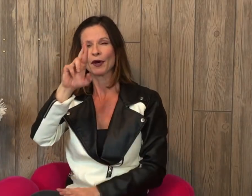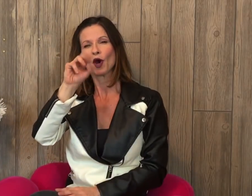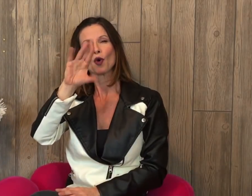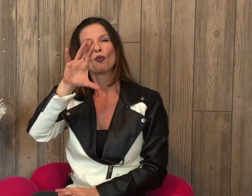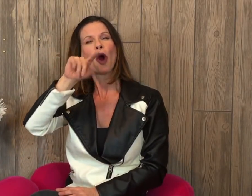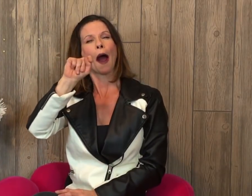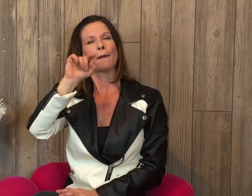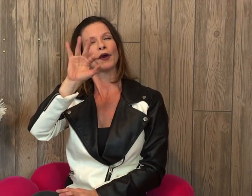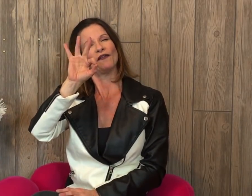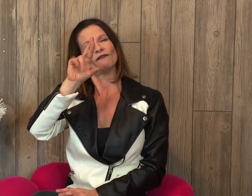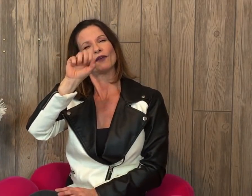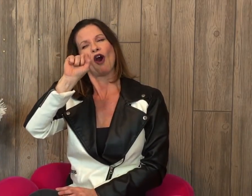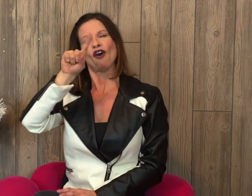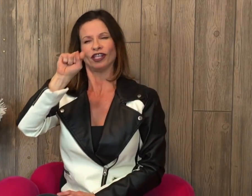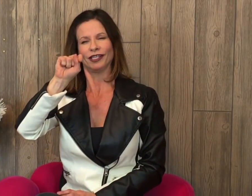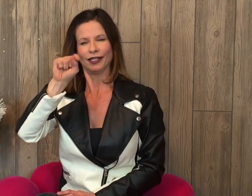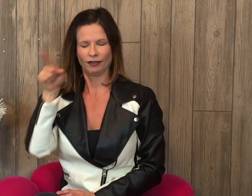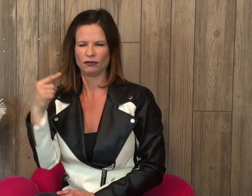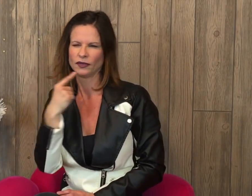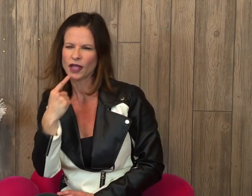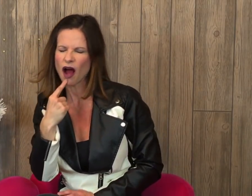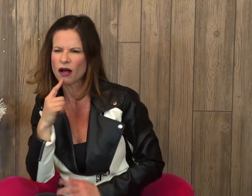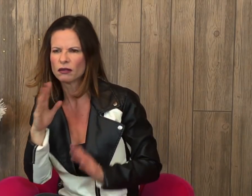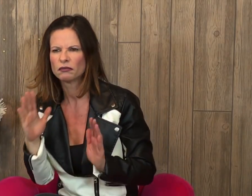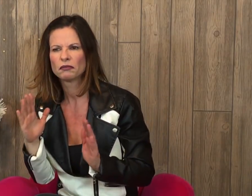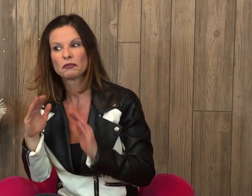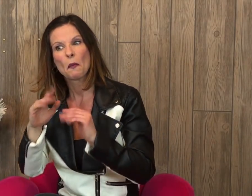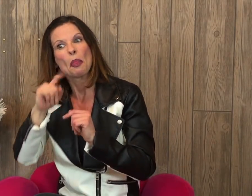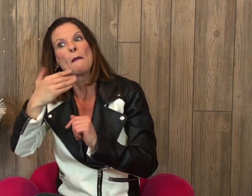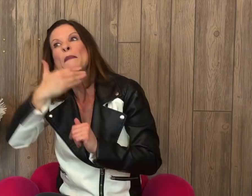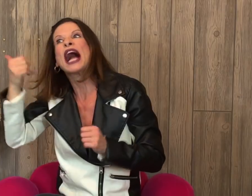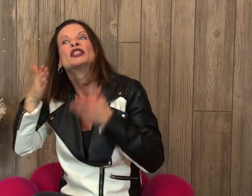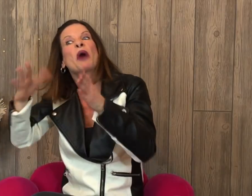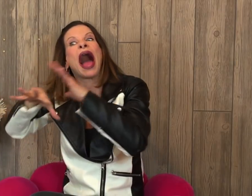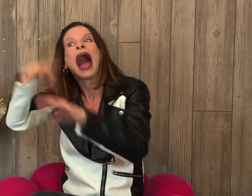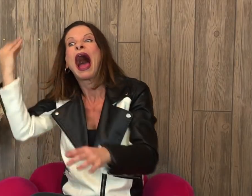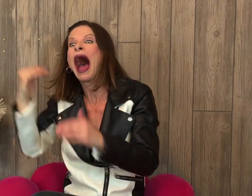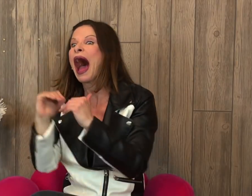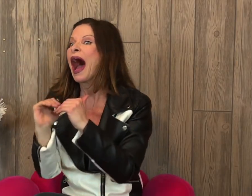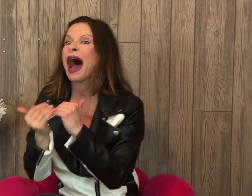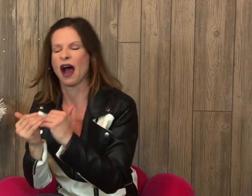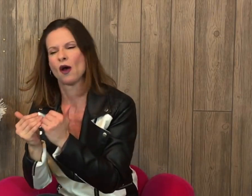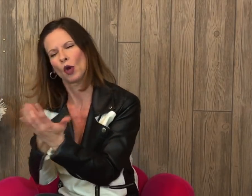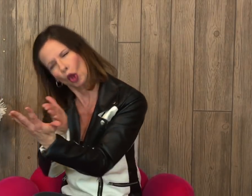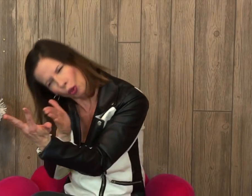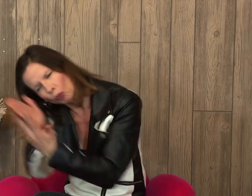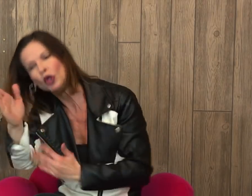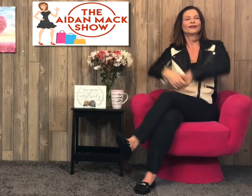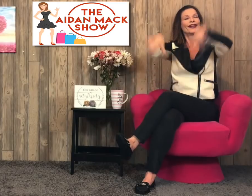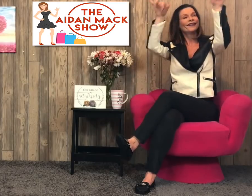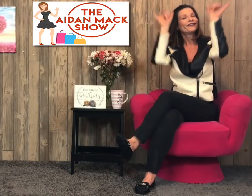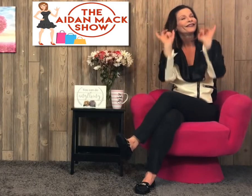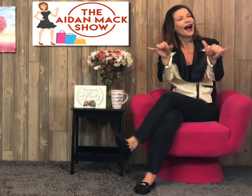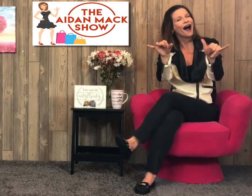Like the famous Robert Frost once said, "The best way out is always through." I second